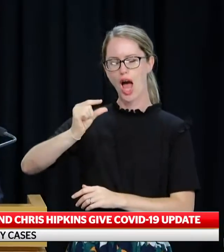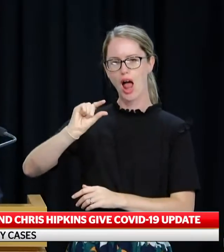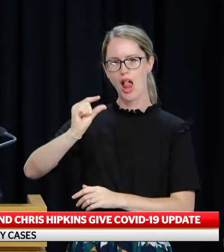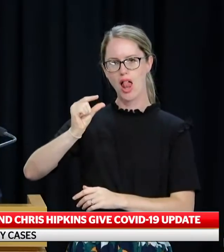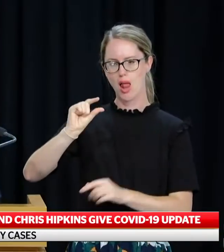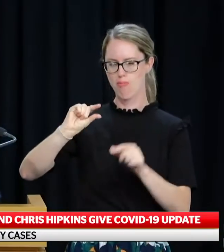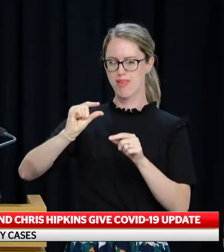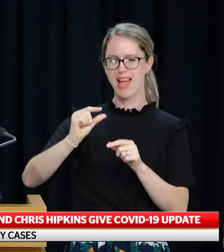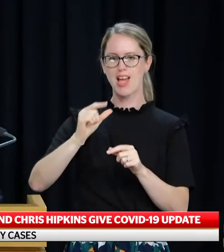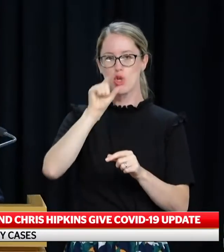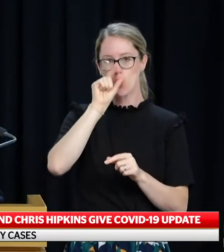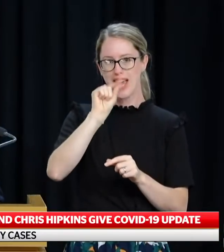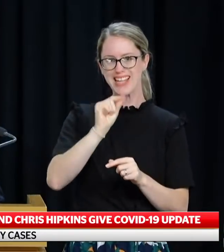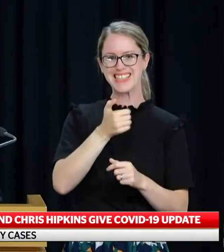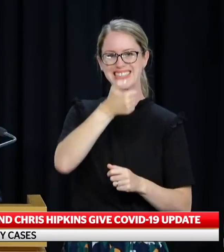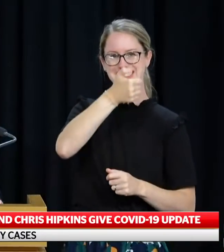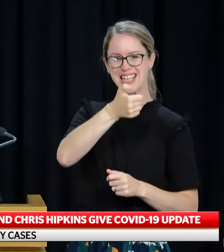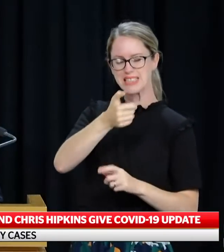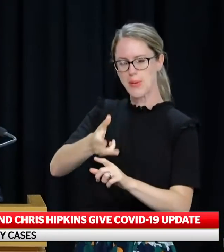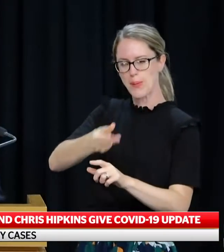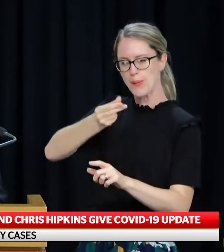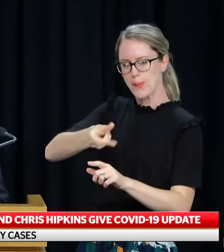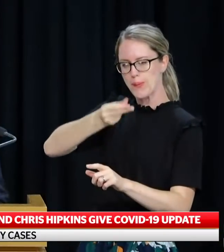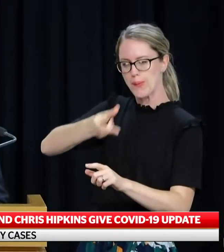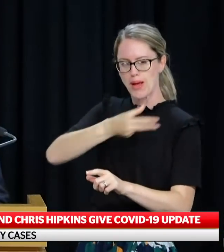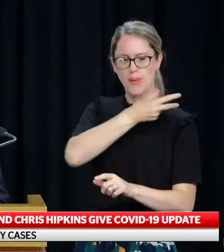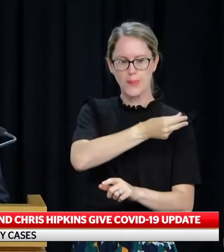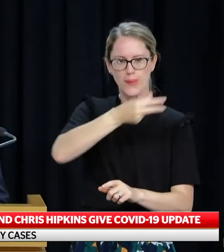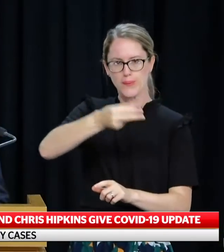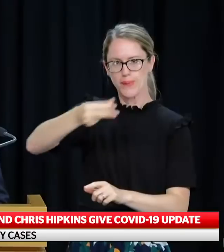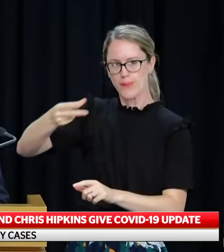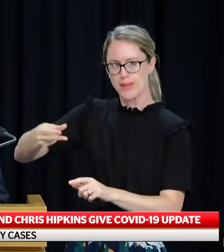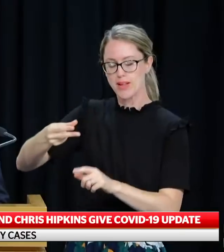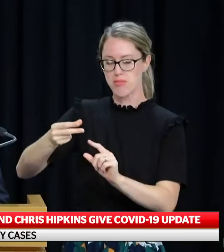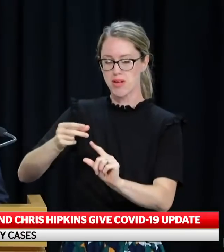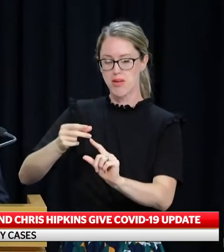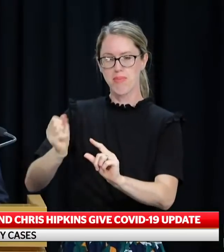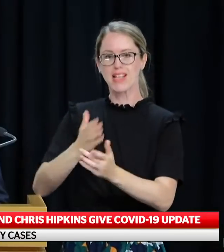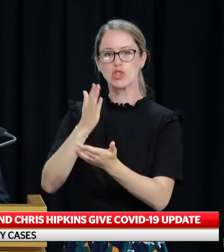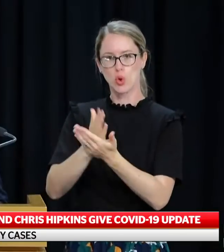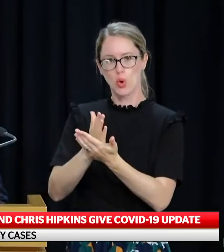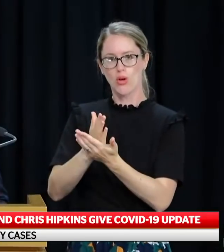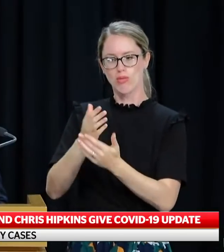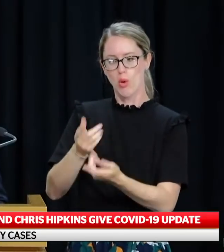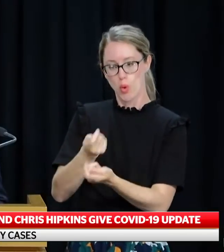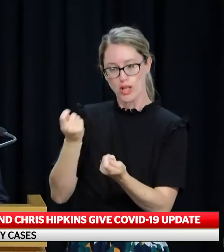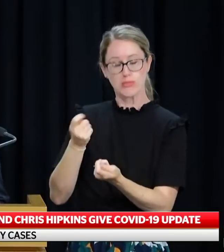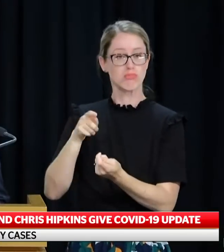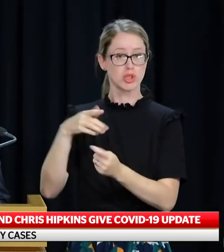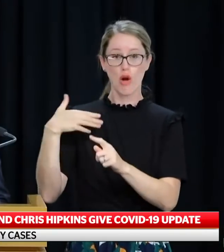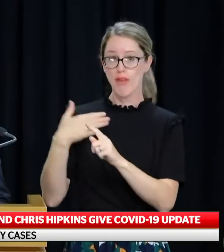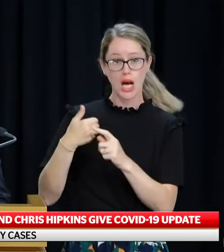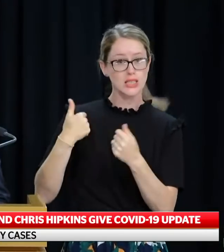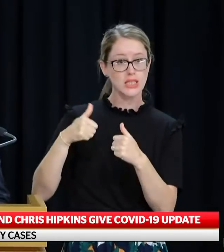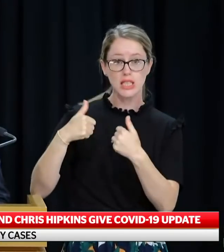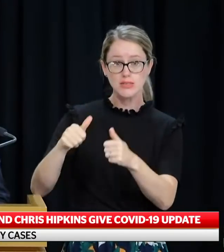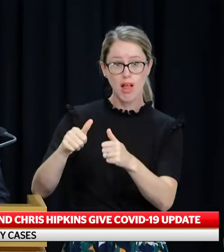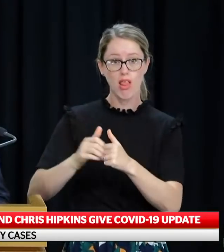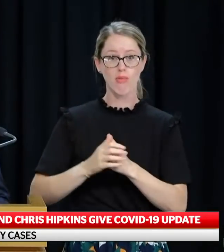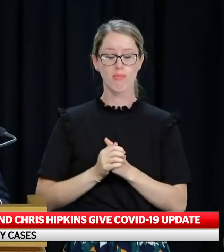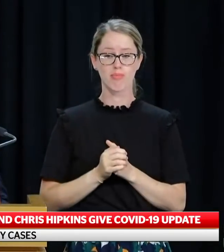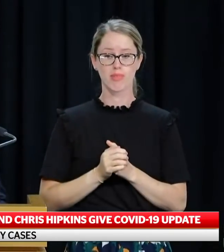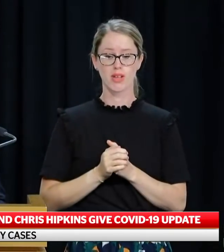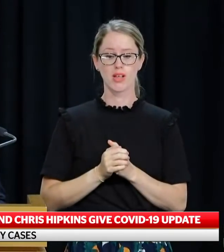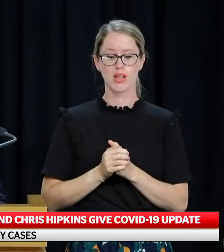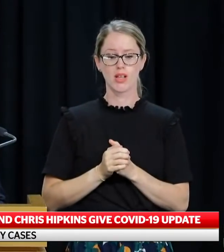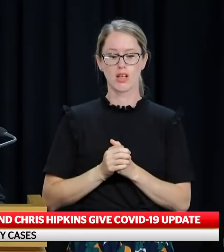vial. My understanding is that they have been able to do that. There haven't been any concerns around certainly there were no